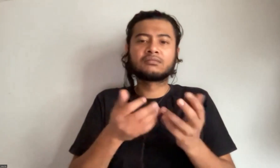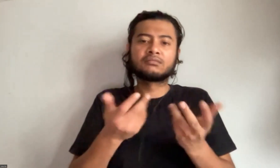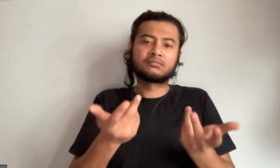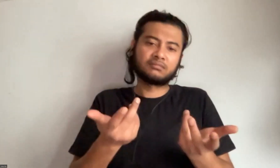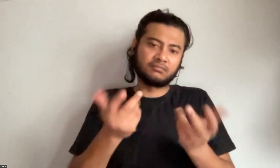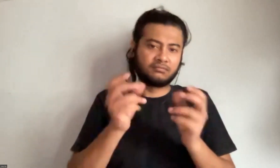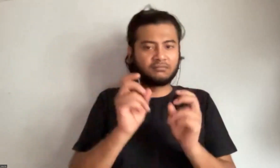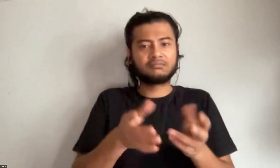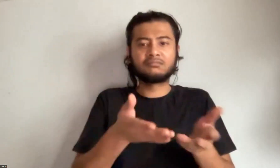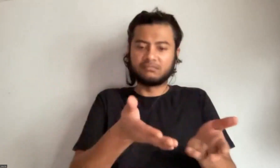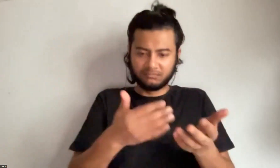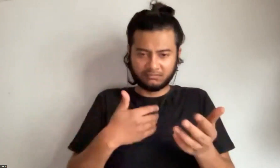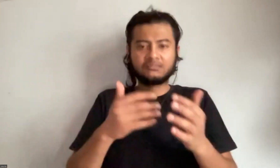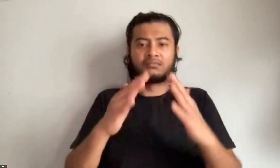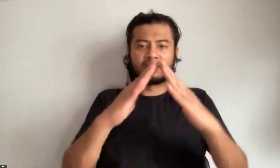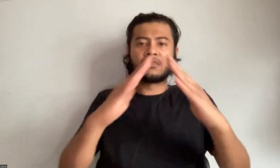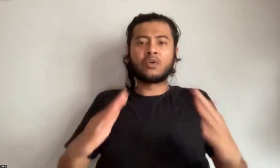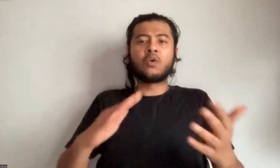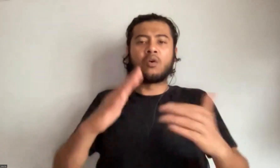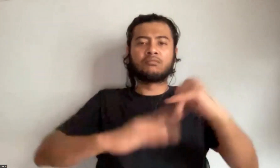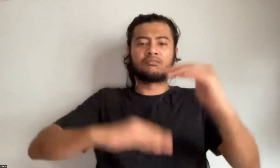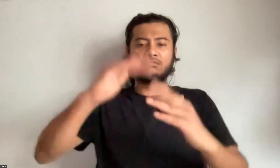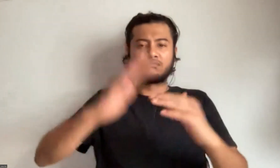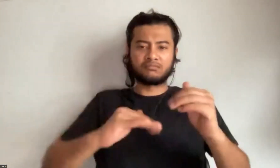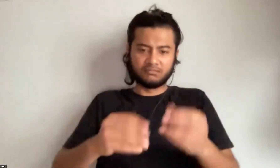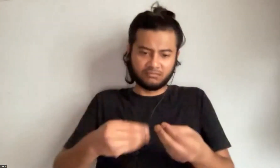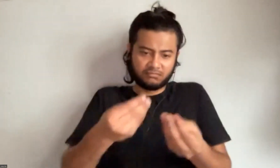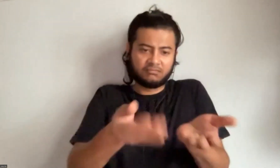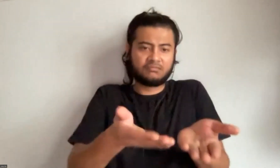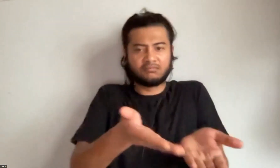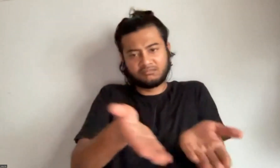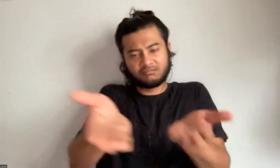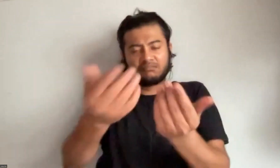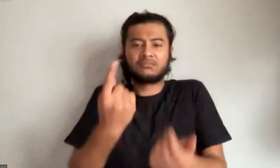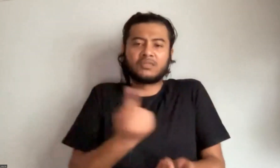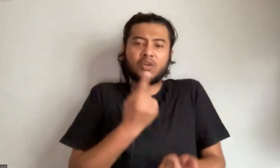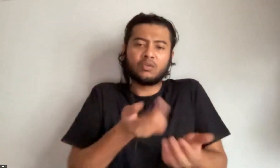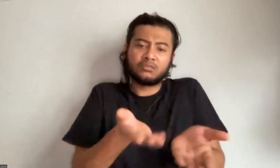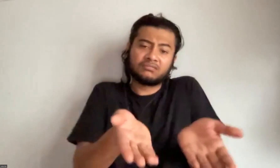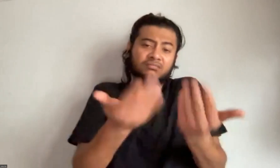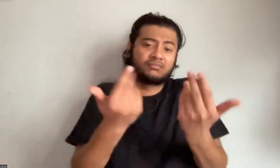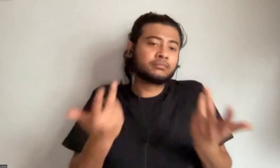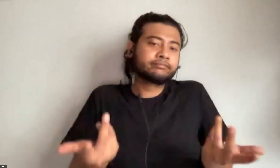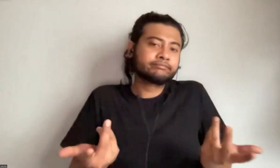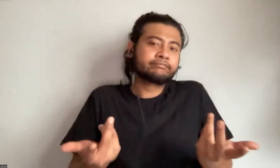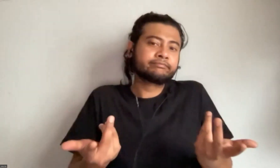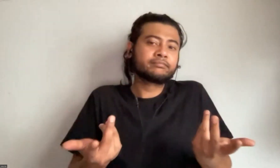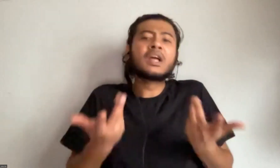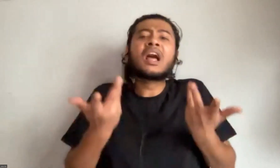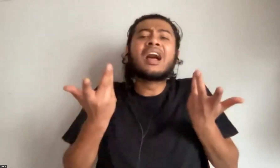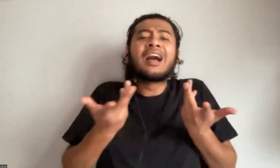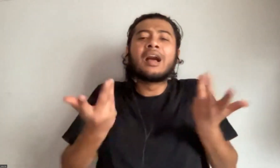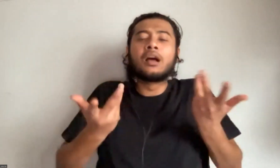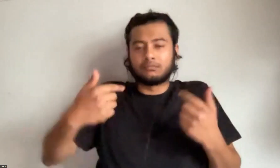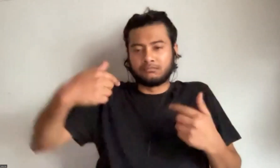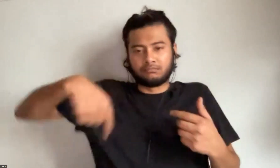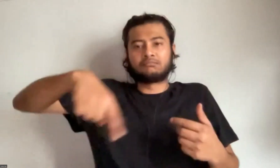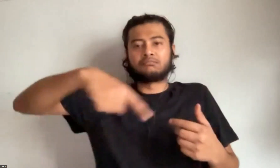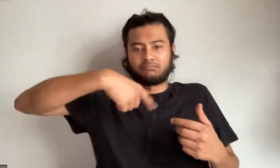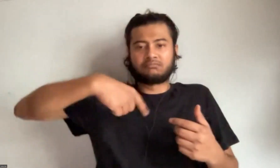it is because of our desire, it is because we have so many strong desires, so many strong wishes, that